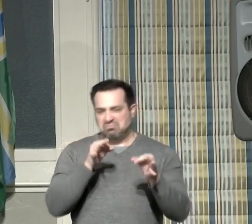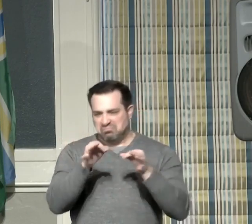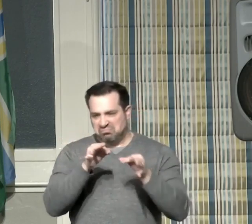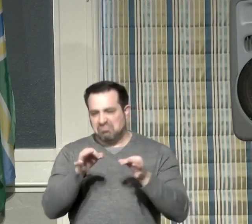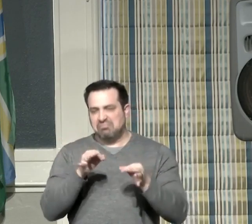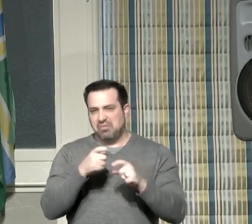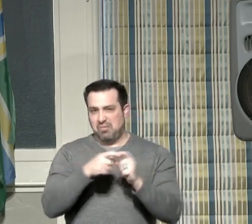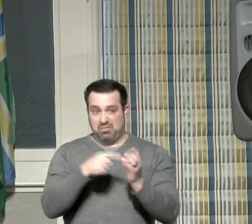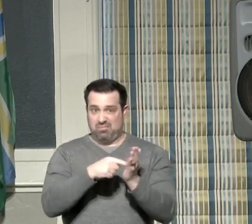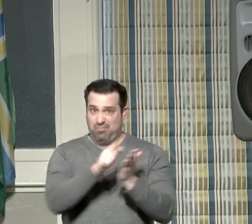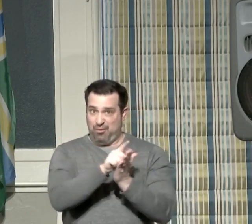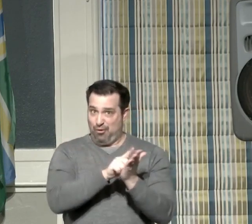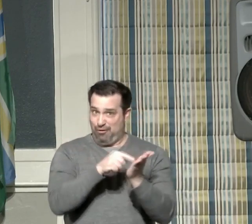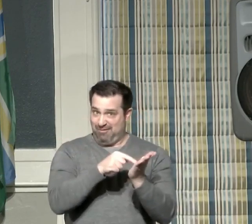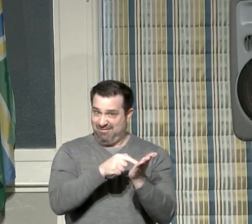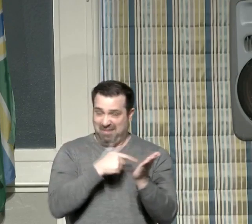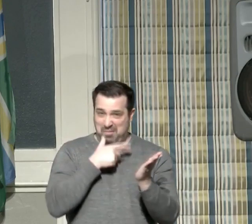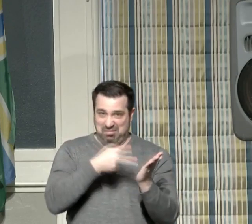the statute.